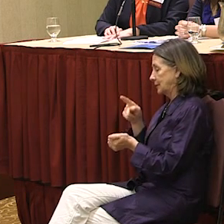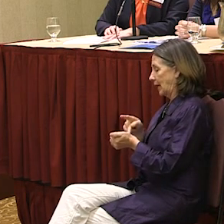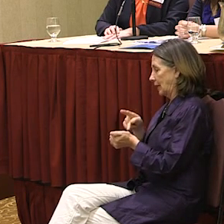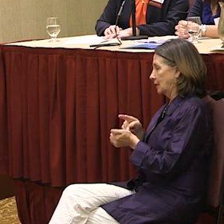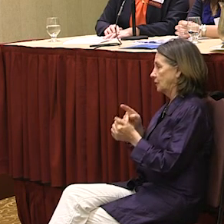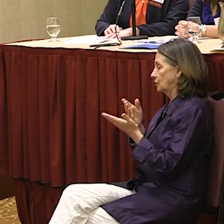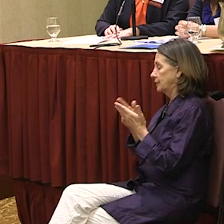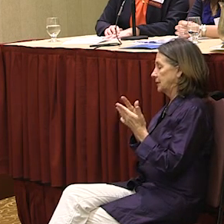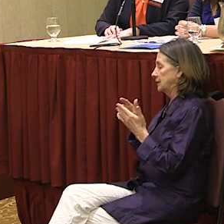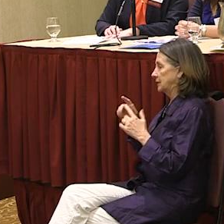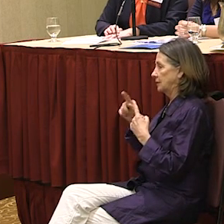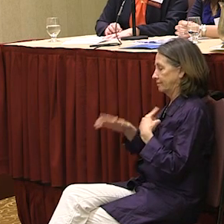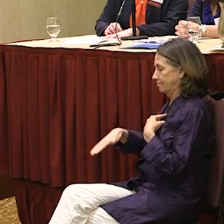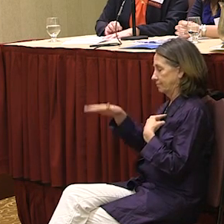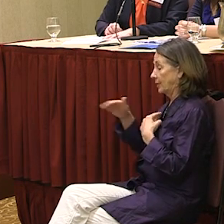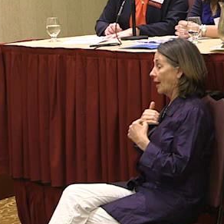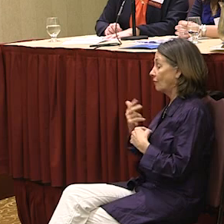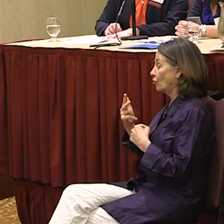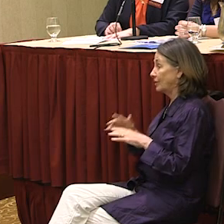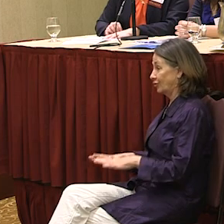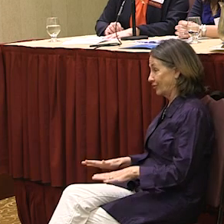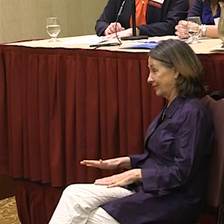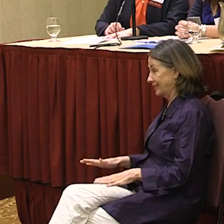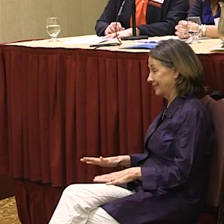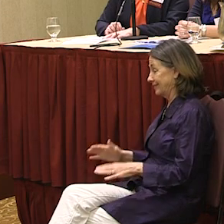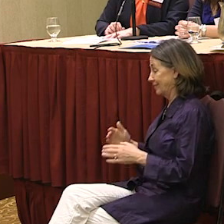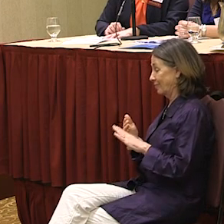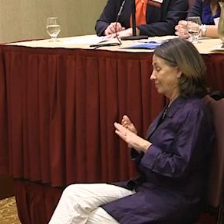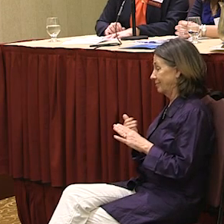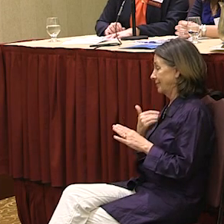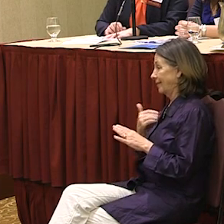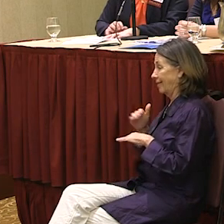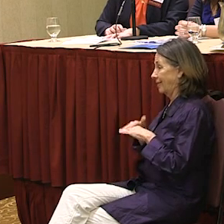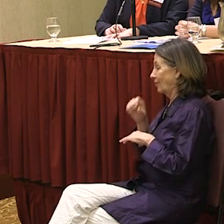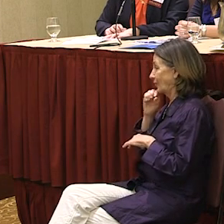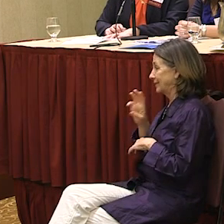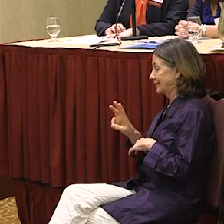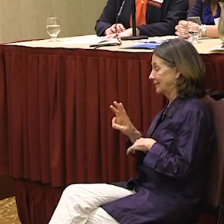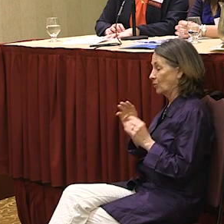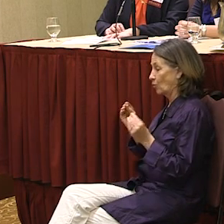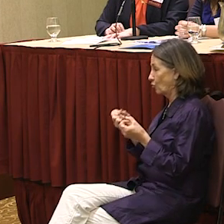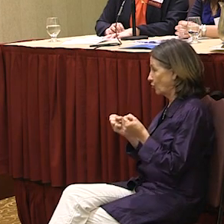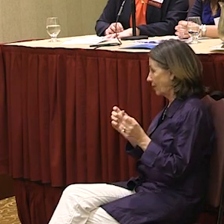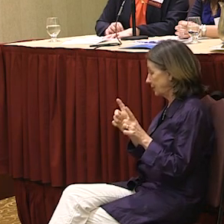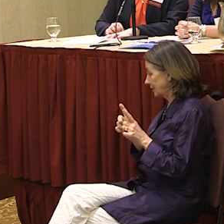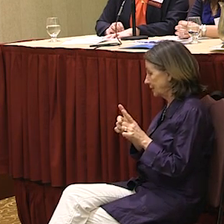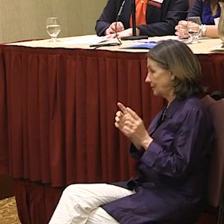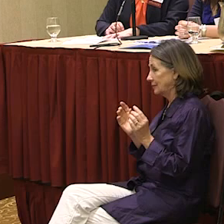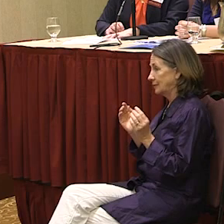since childhood. She has 3 small children, less than school age. She does not have a driver's license. She